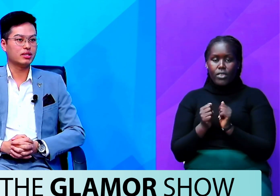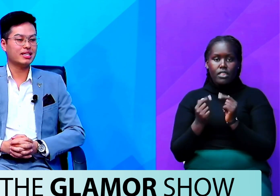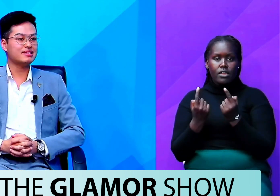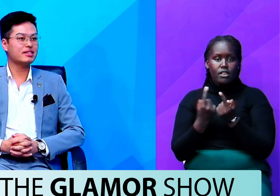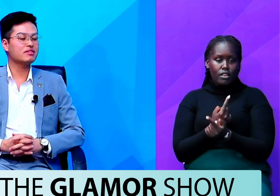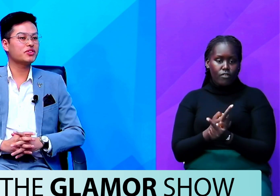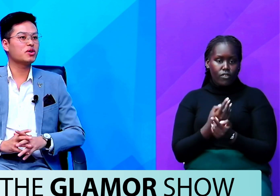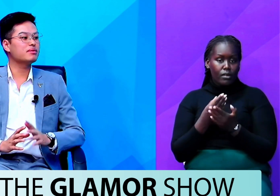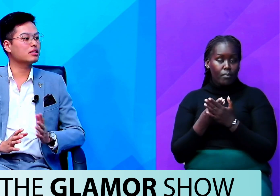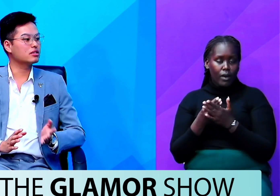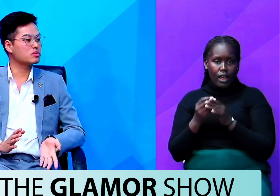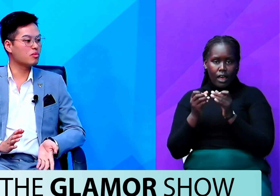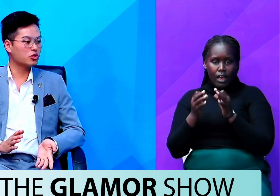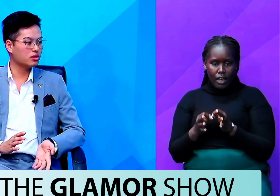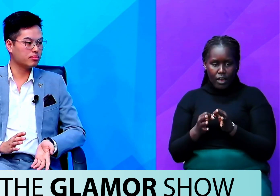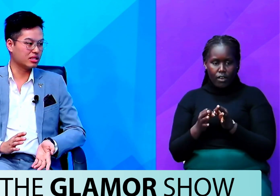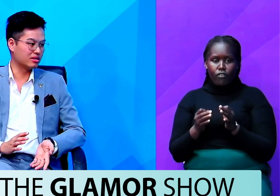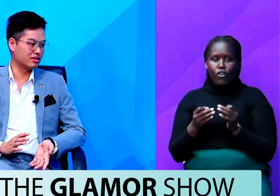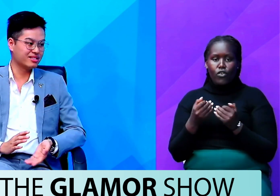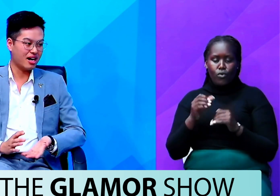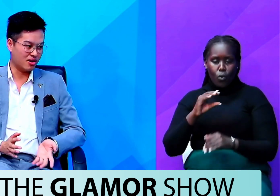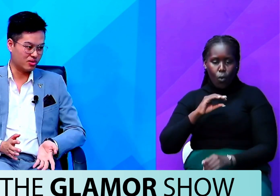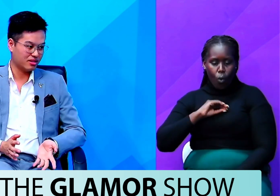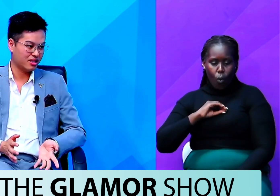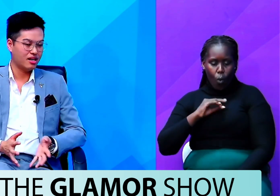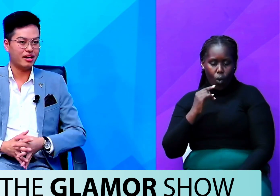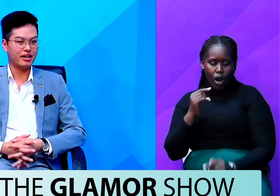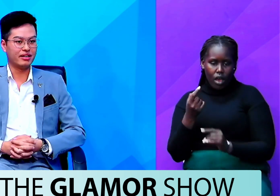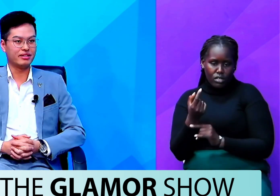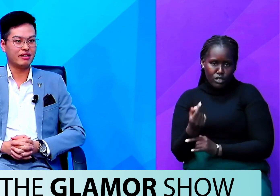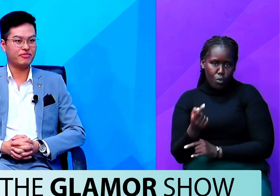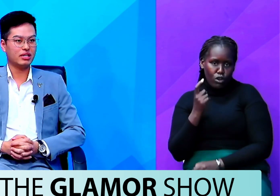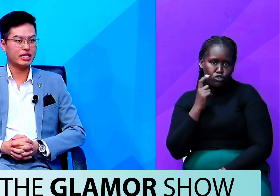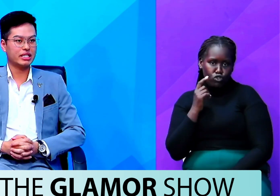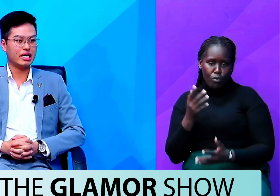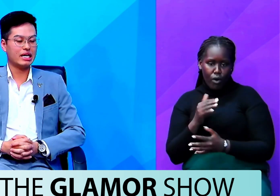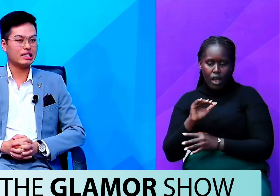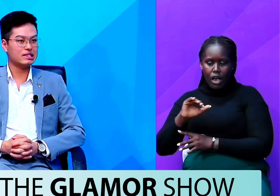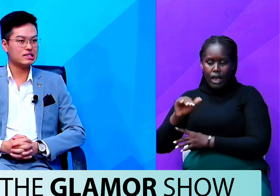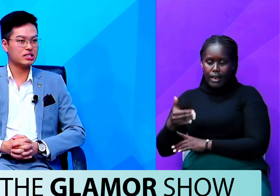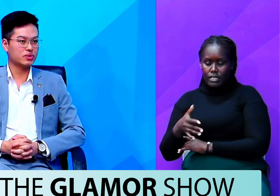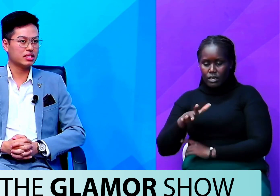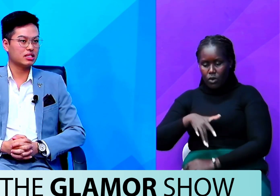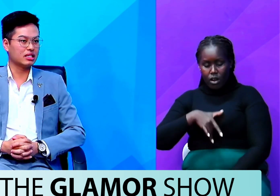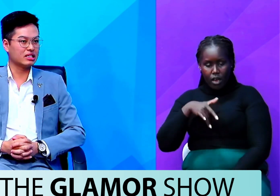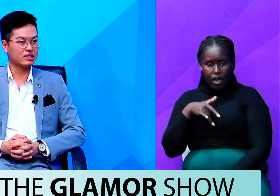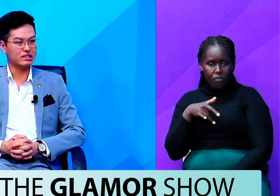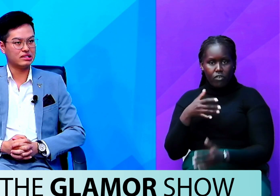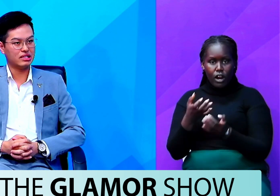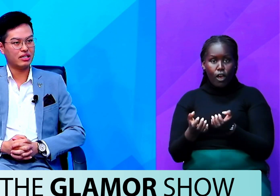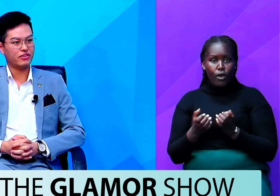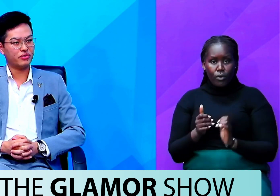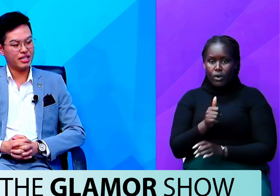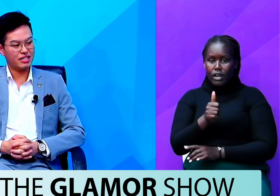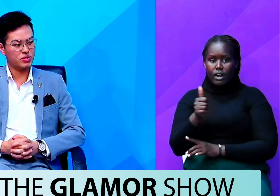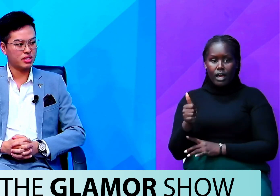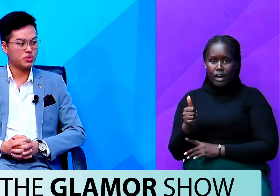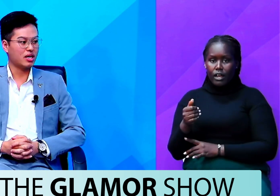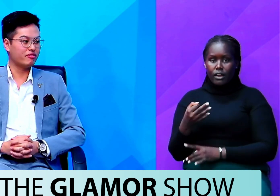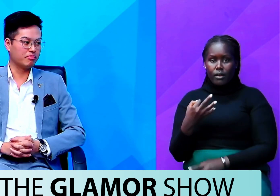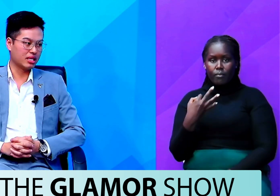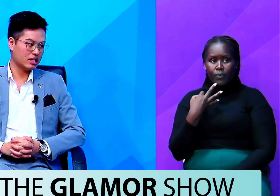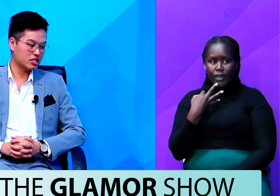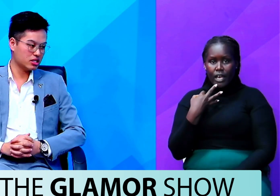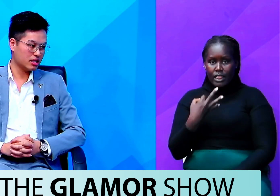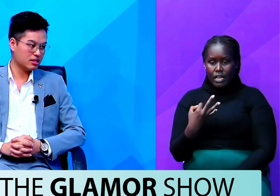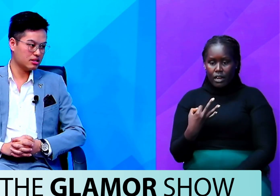So let's say if you open a small shop in town, and I feel like at least you need another 300 to